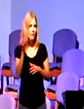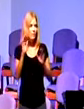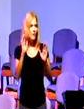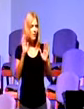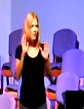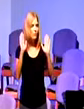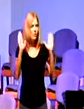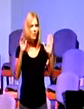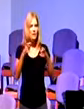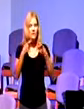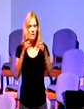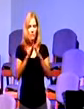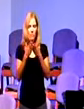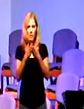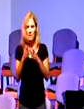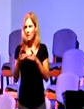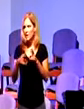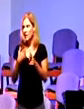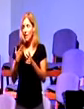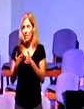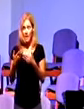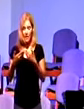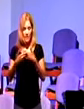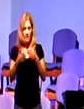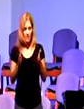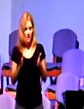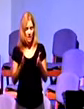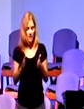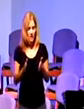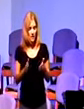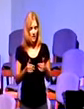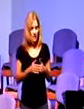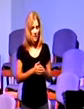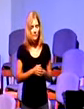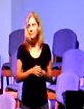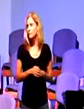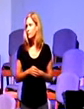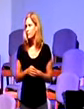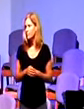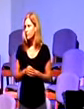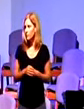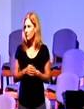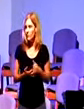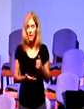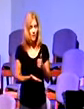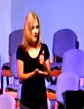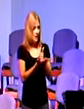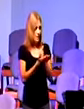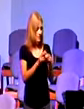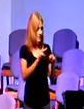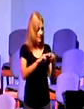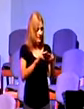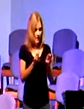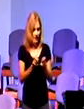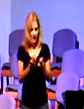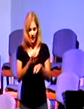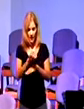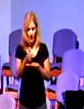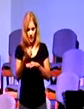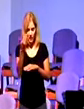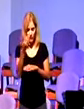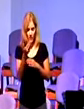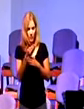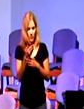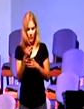gift booklets and then the boxes. And so we settled among the kids to help them open the boxes. And I sat at the very front